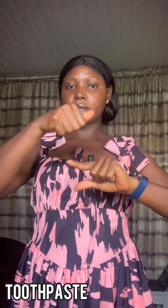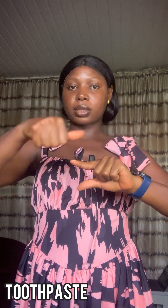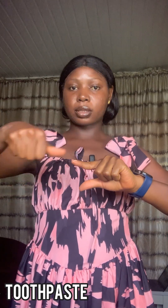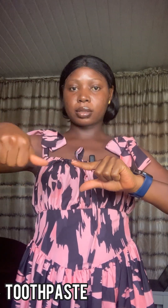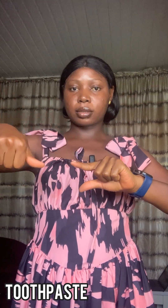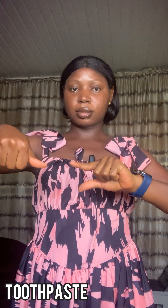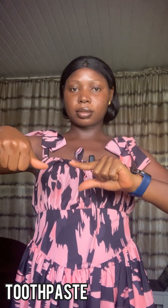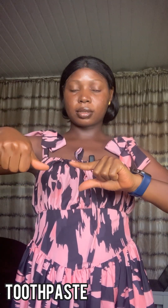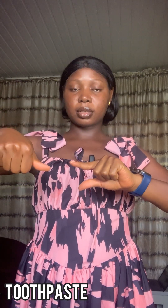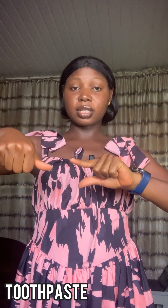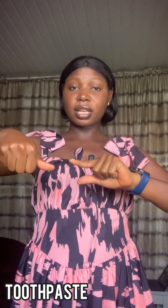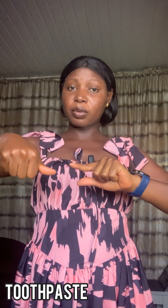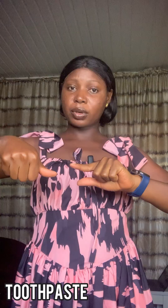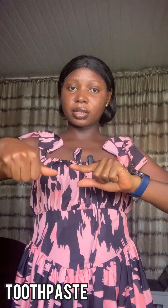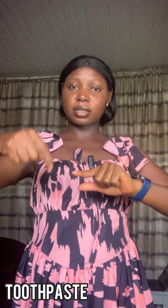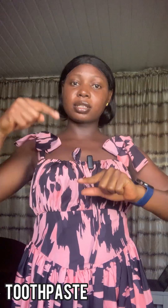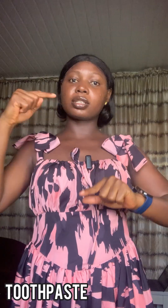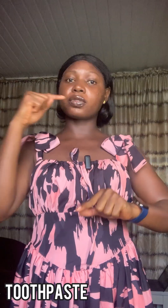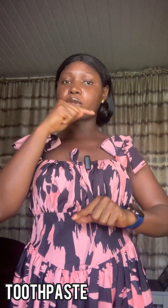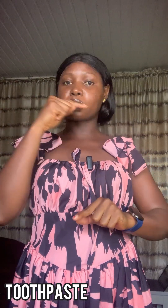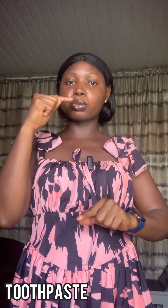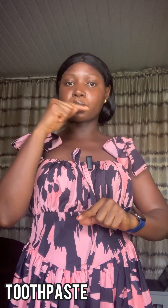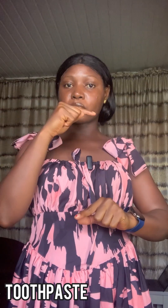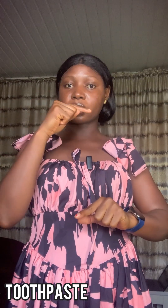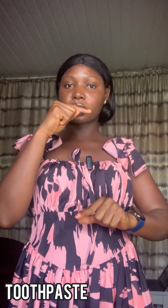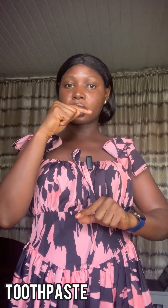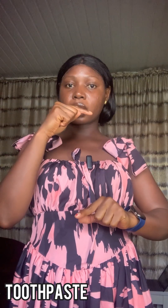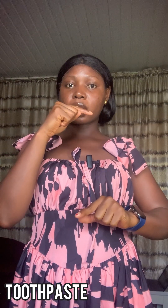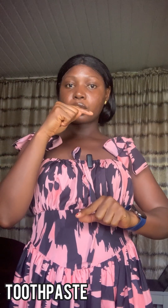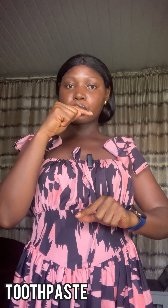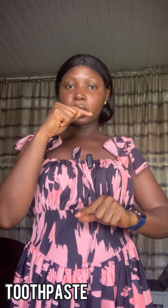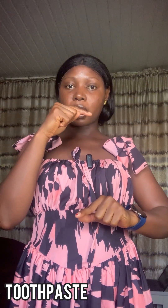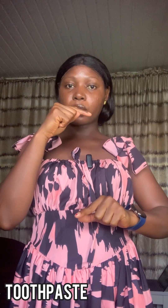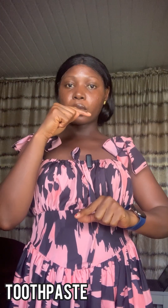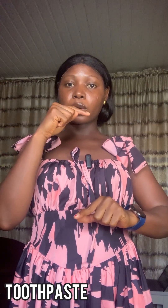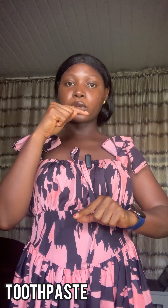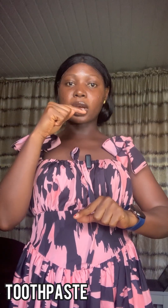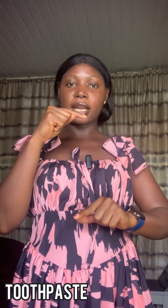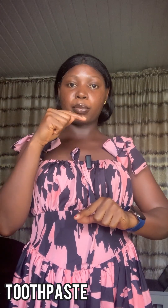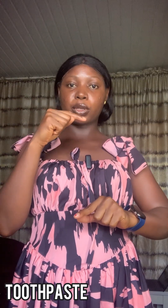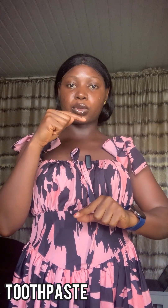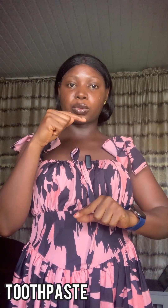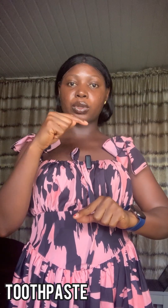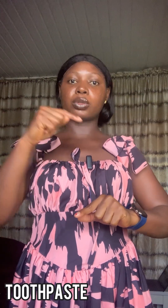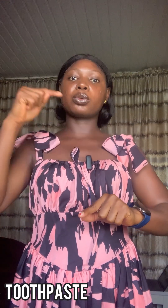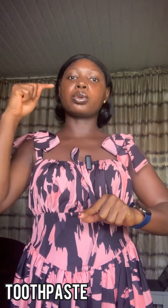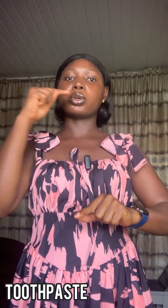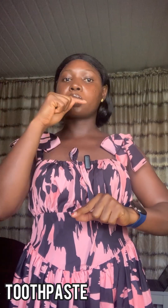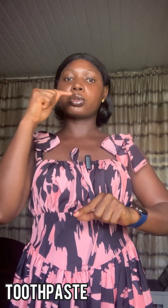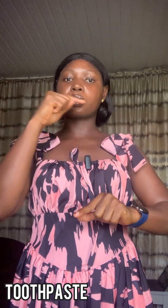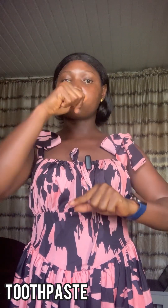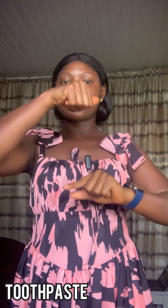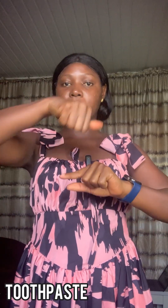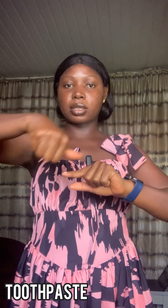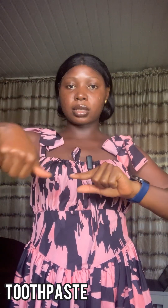Toothpaste. Either ways, this is for toothbrush. So now we are going to add paste to it. So toothpaste.